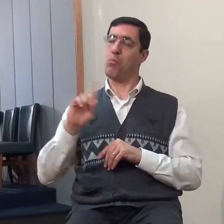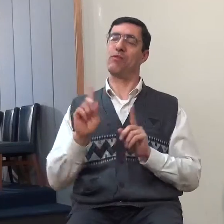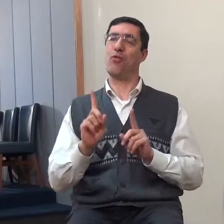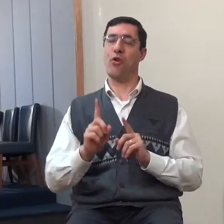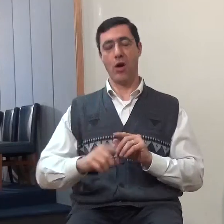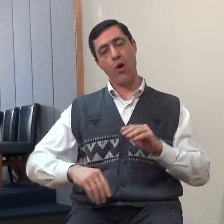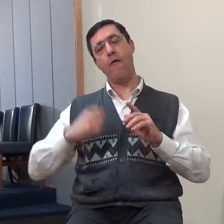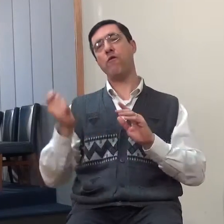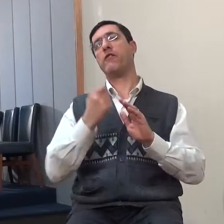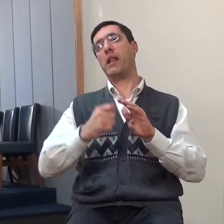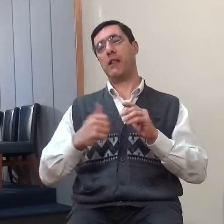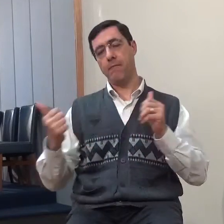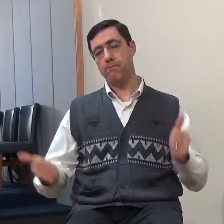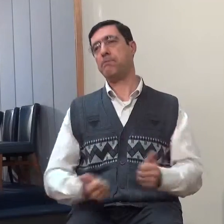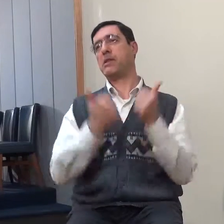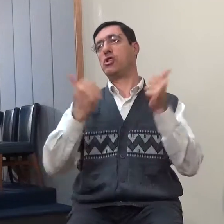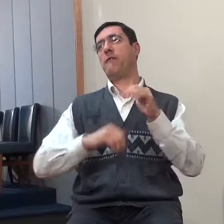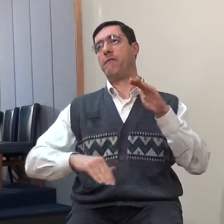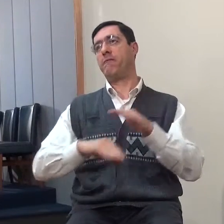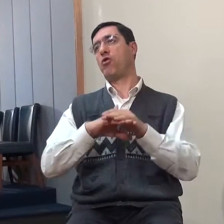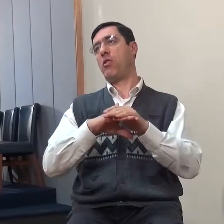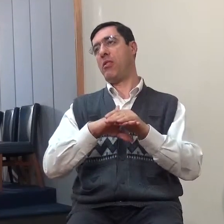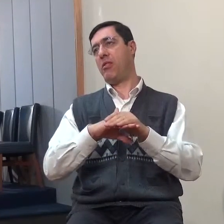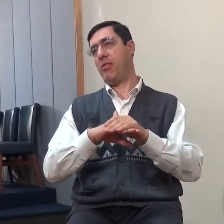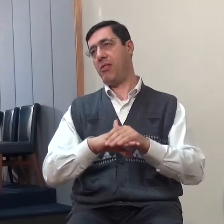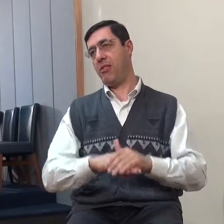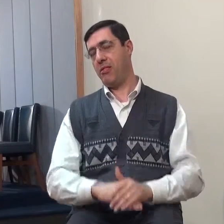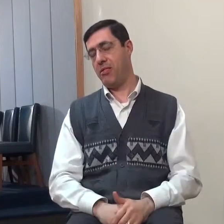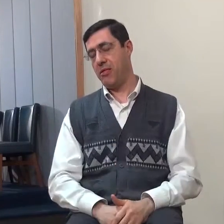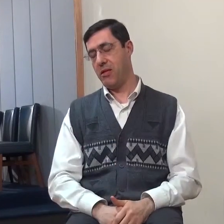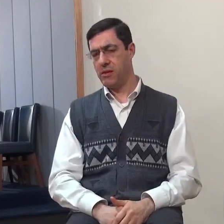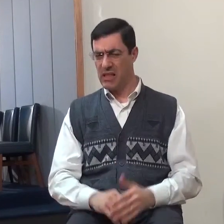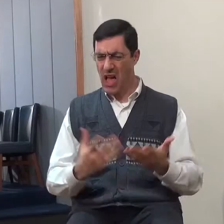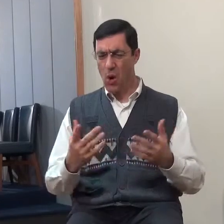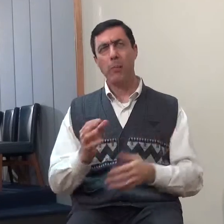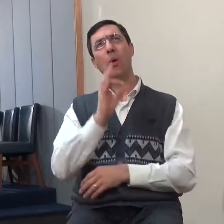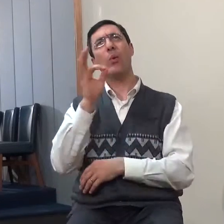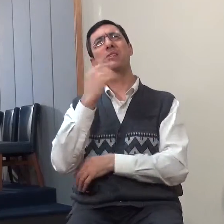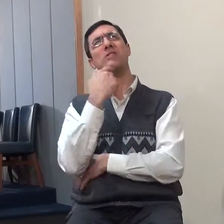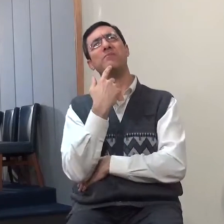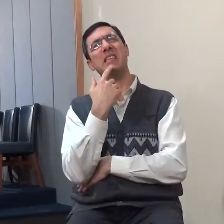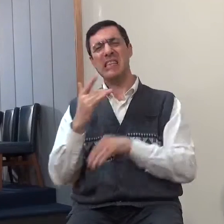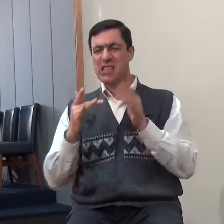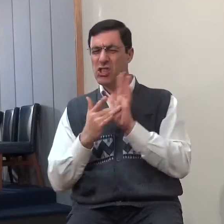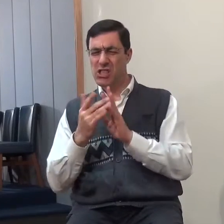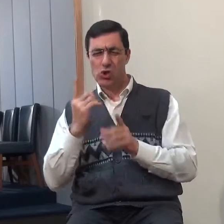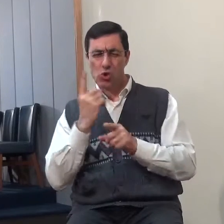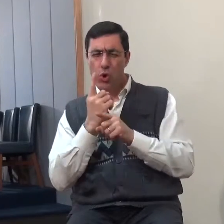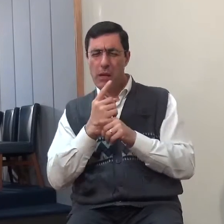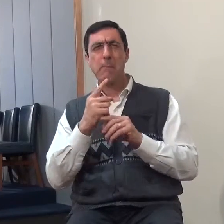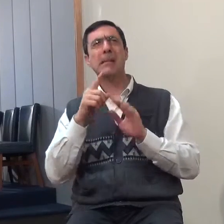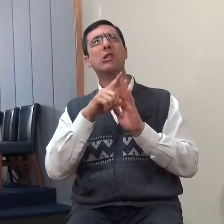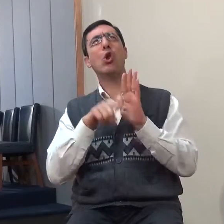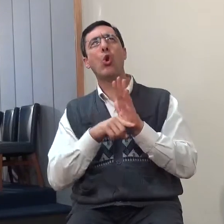he referring to? Is he referring to the ceremonial law? Or is he referring to